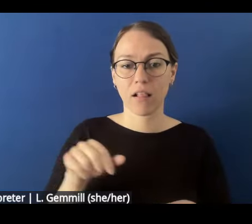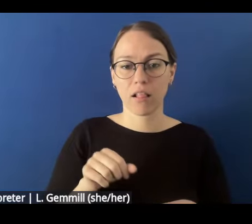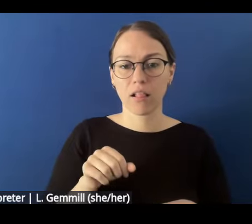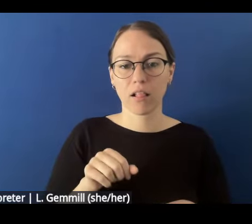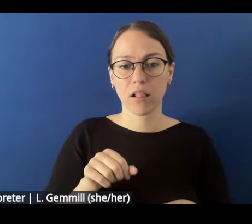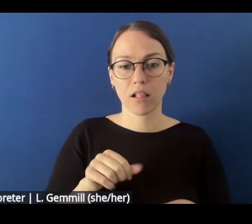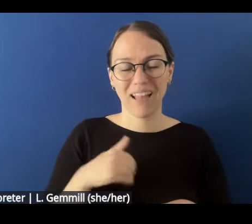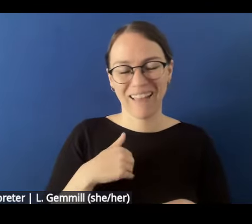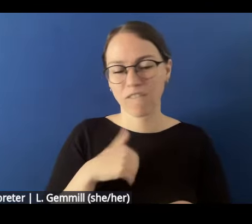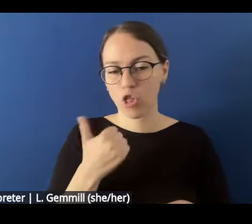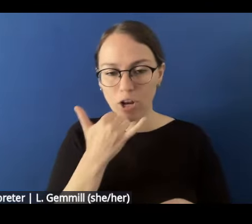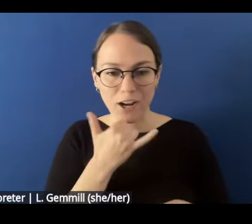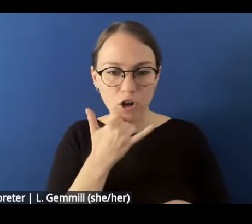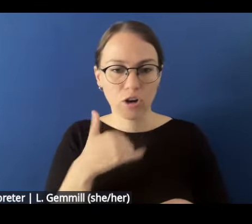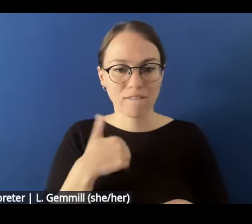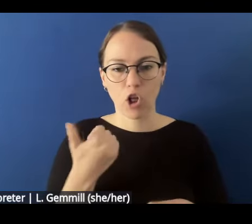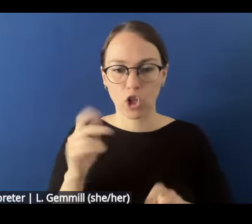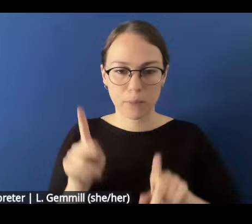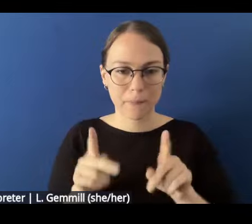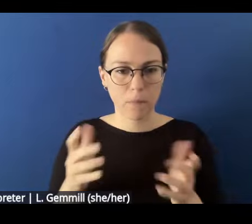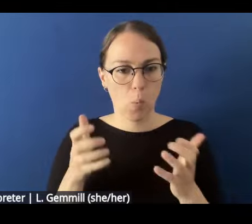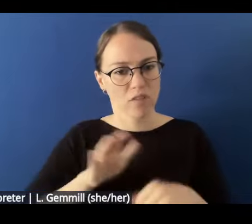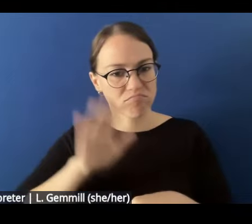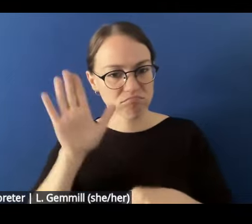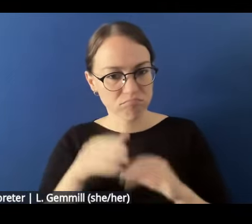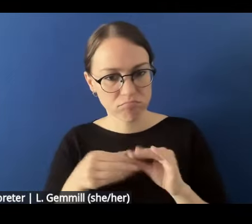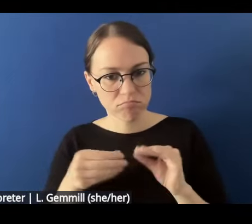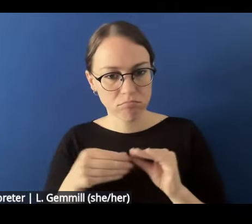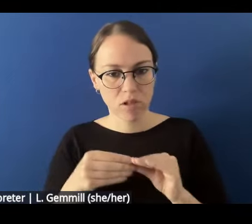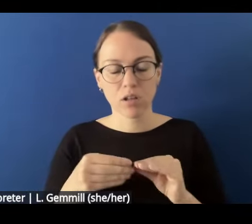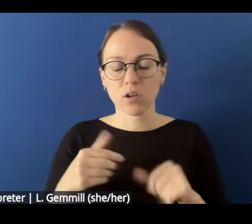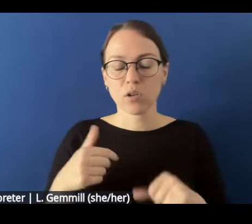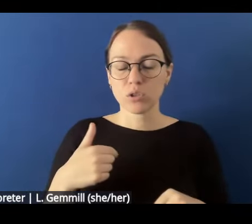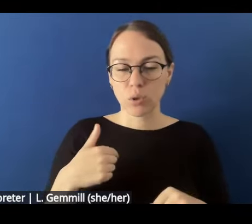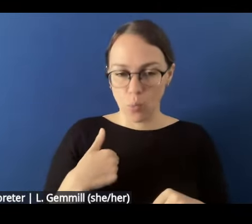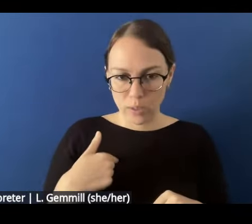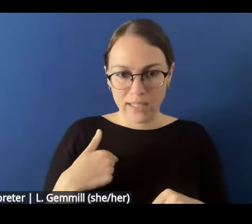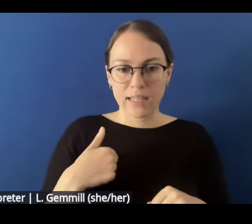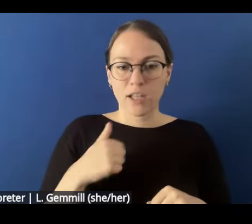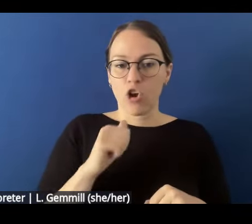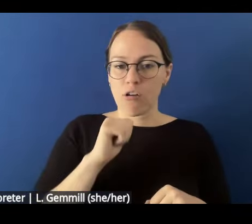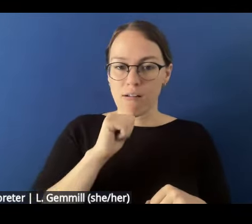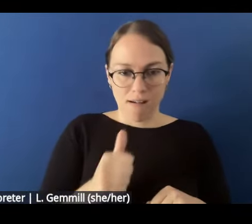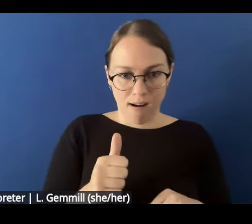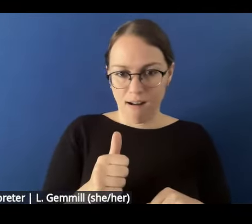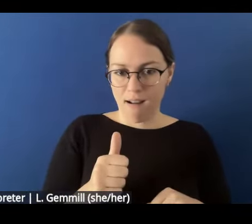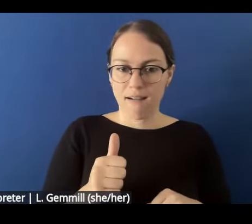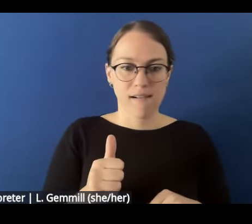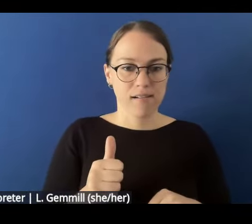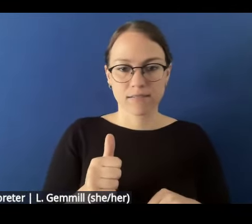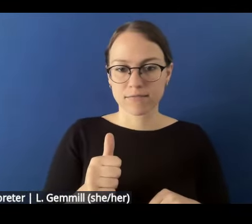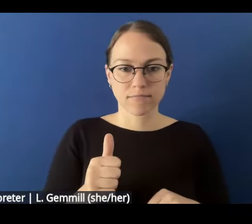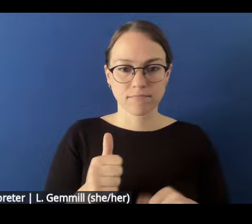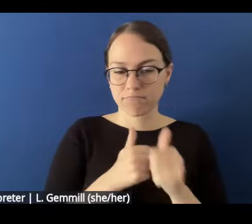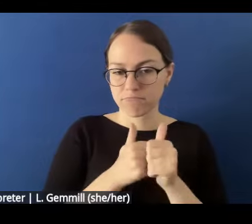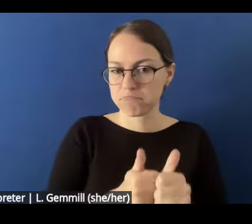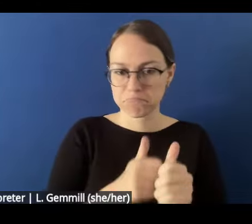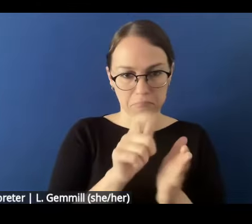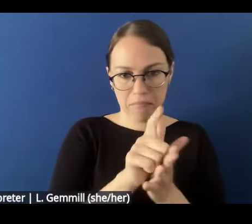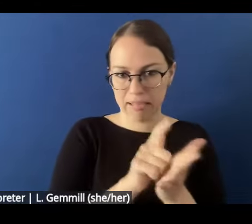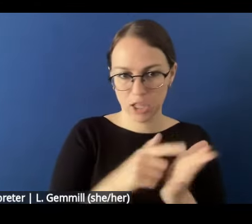well. Yes, so we are not under a legal deadline.